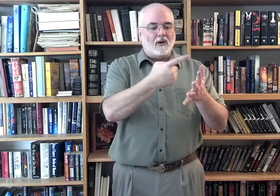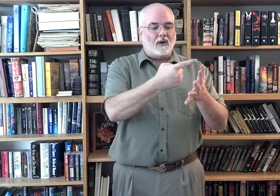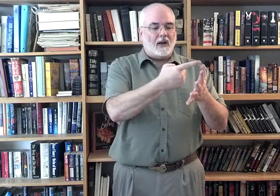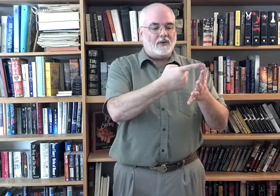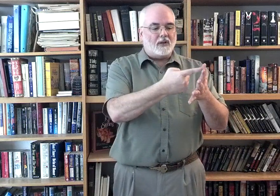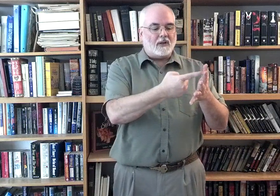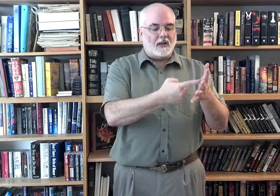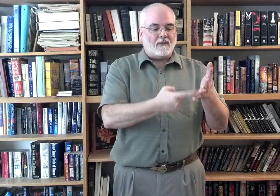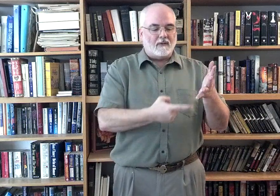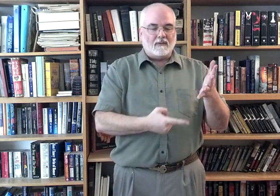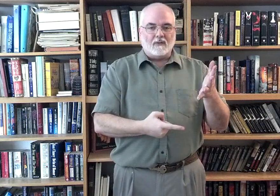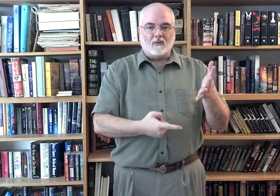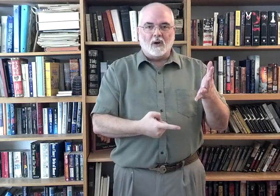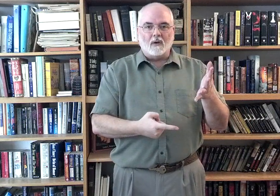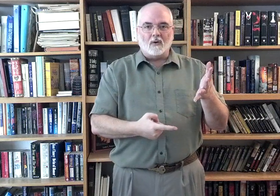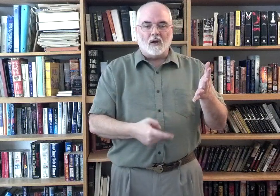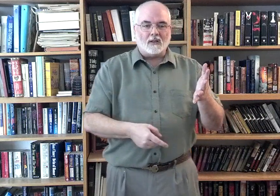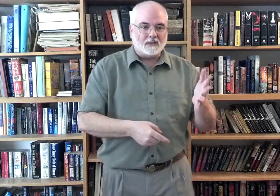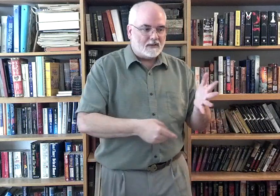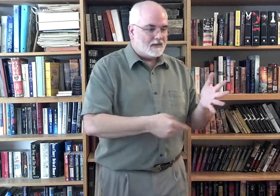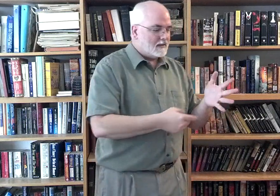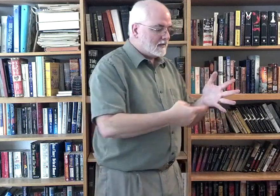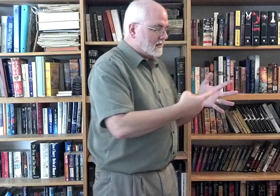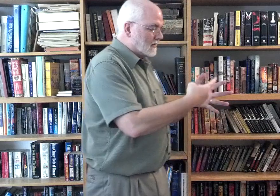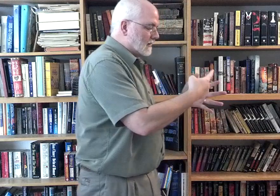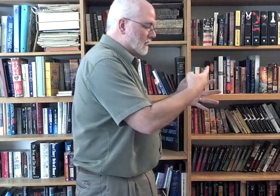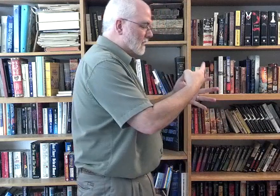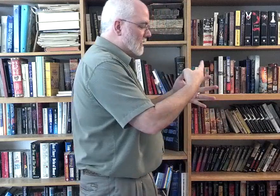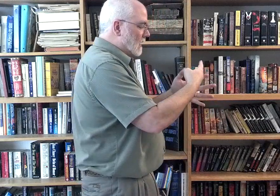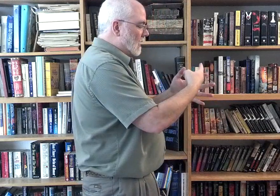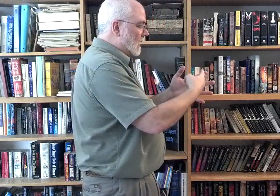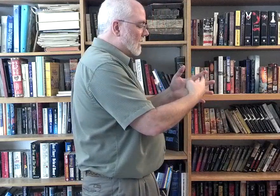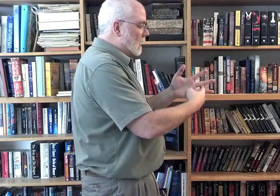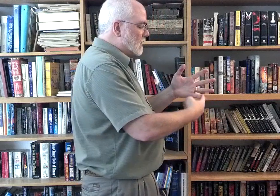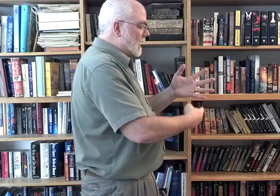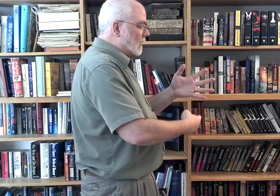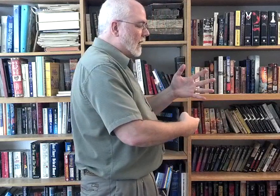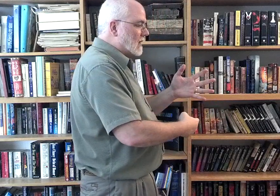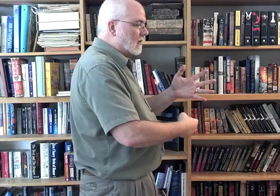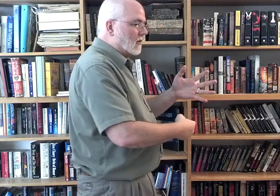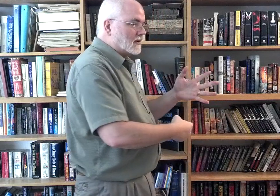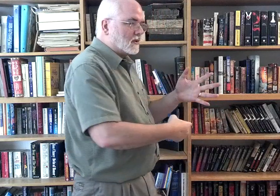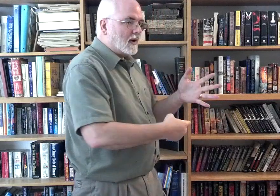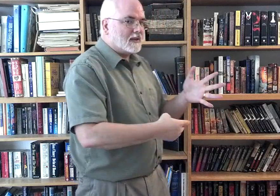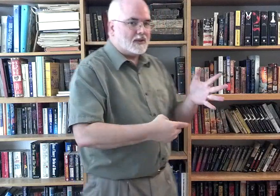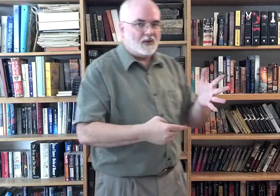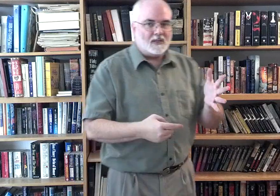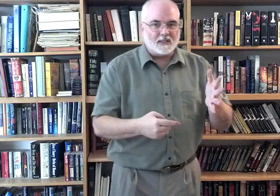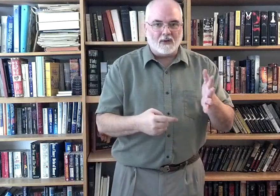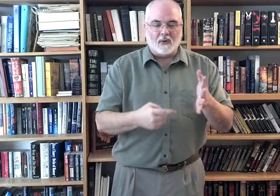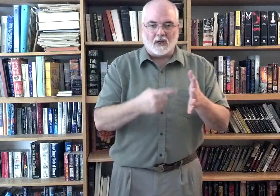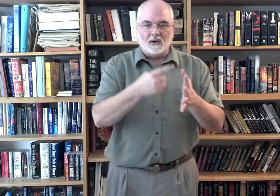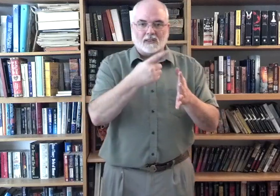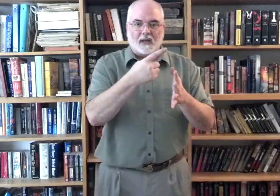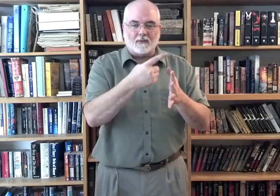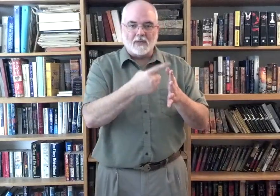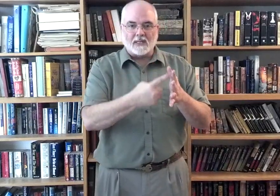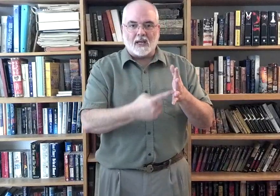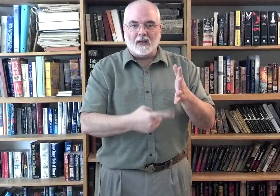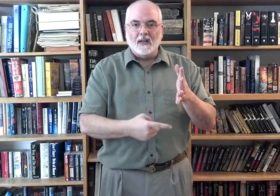and just kind of run it across. I'm going to go sideways every once in a while so you can see what it looks like from the side.